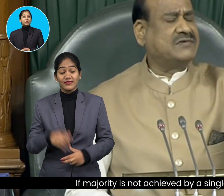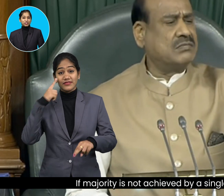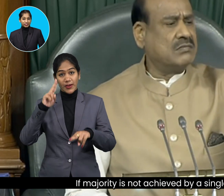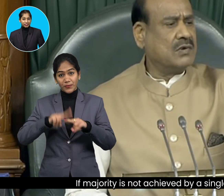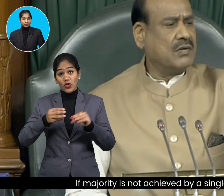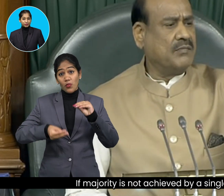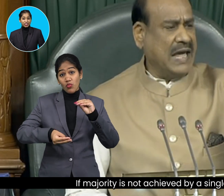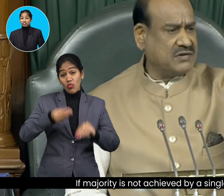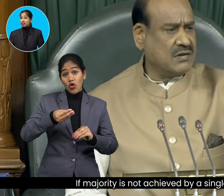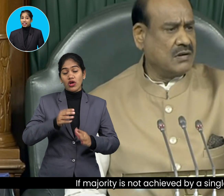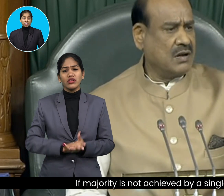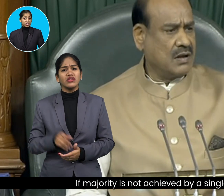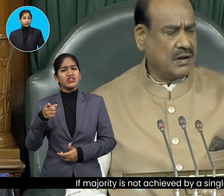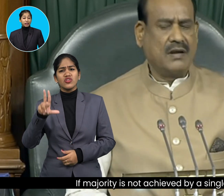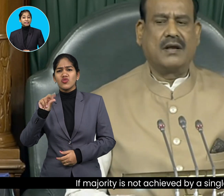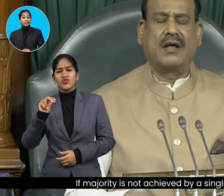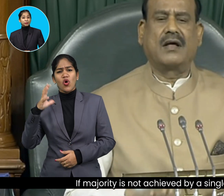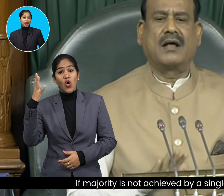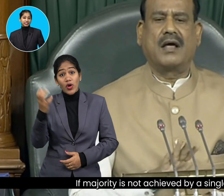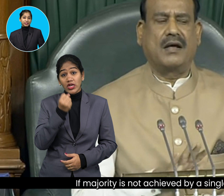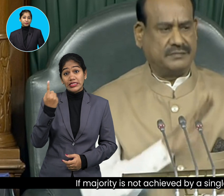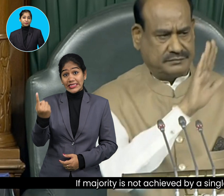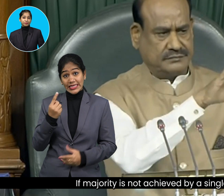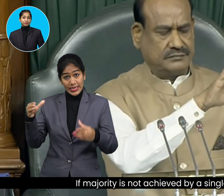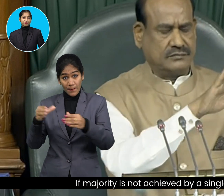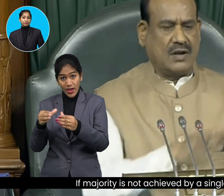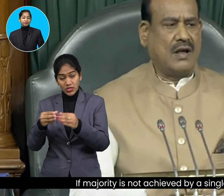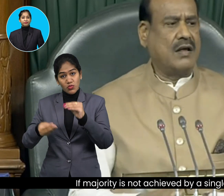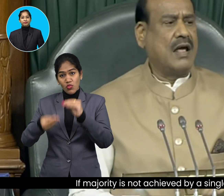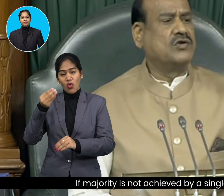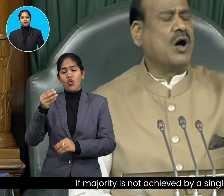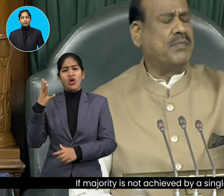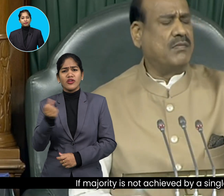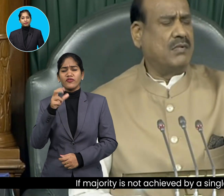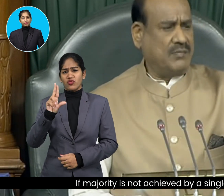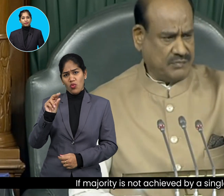If majority is not achieved by a single party,